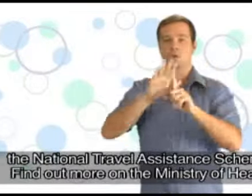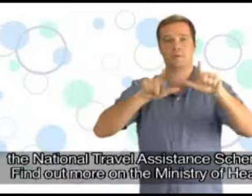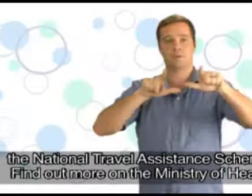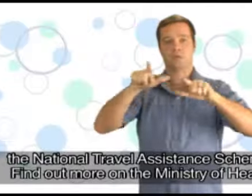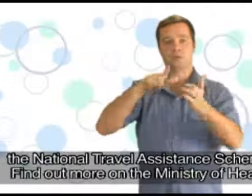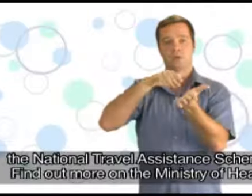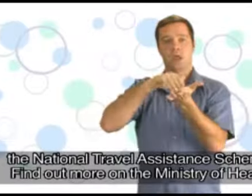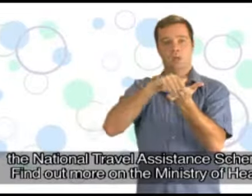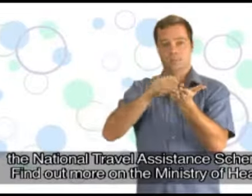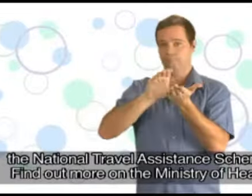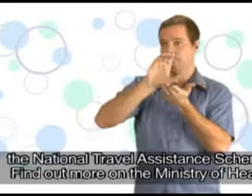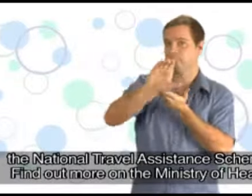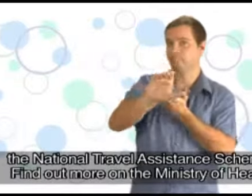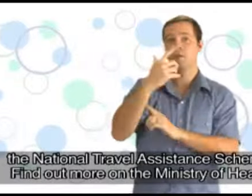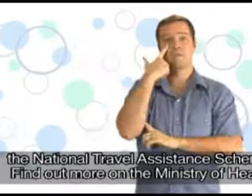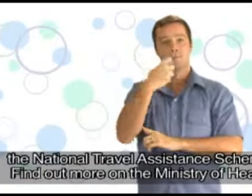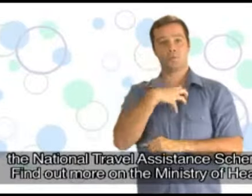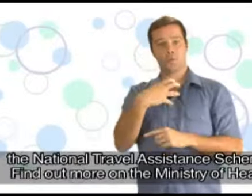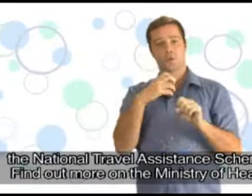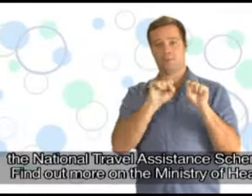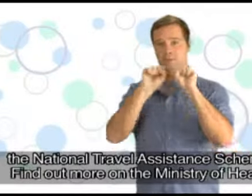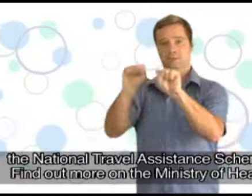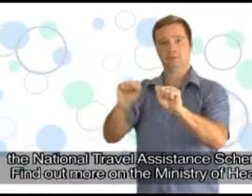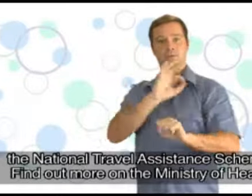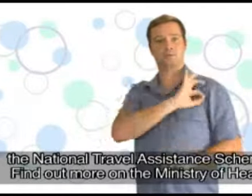the National Travel Assistance Scheme. Find out more on the Ministry of Health